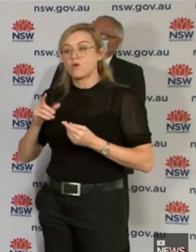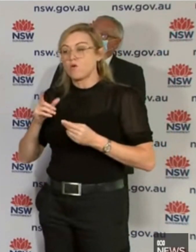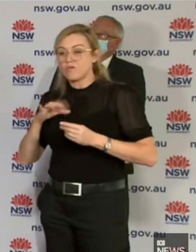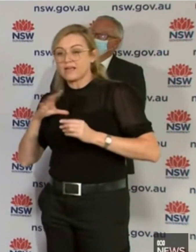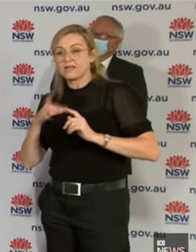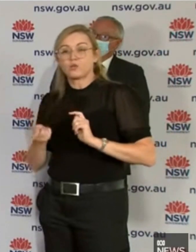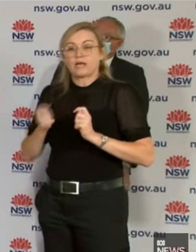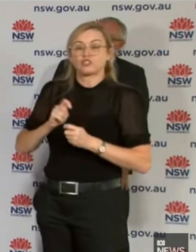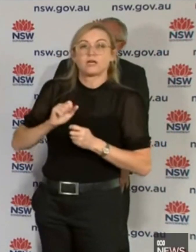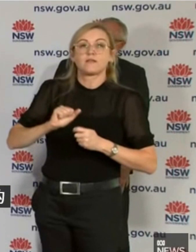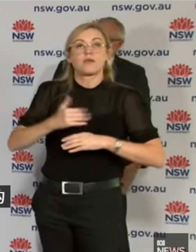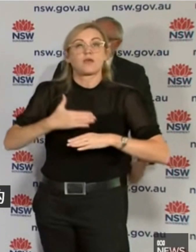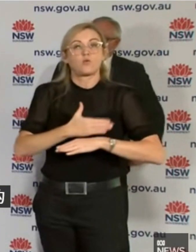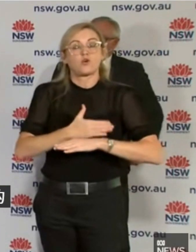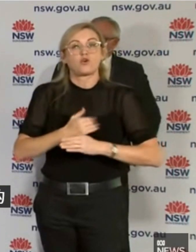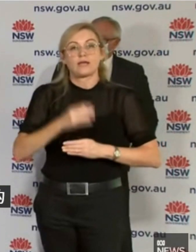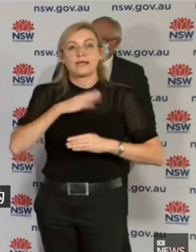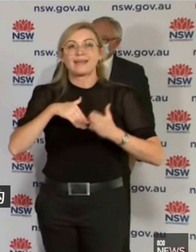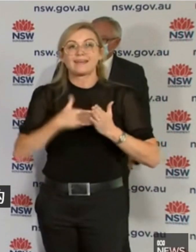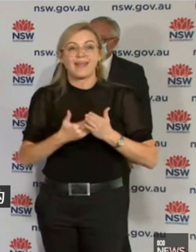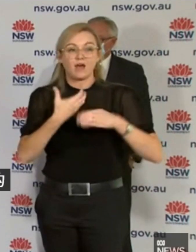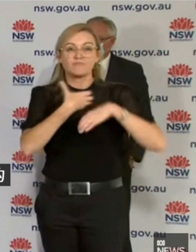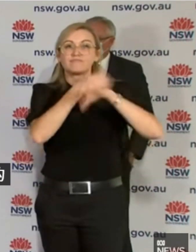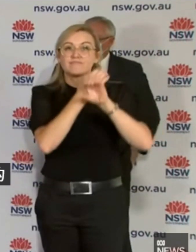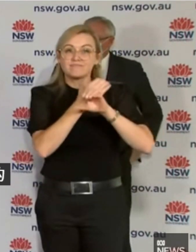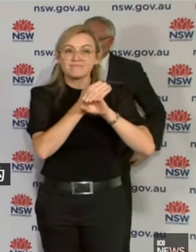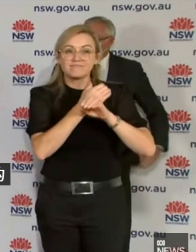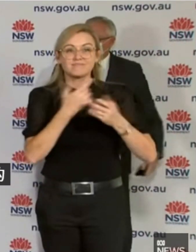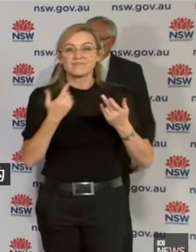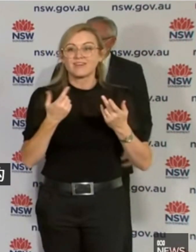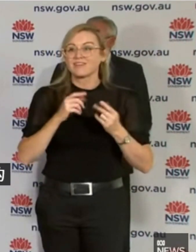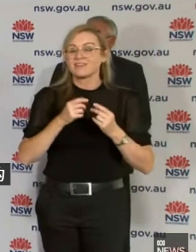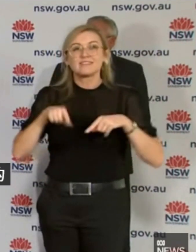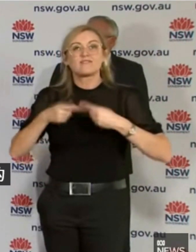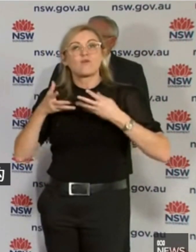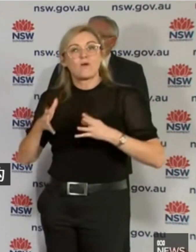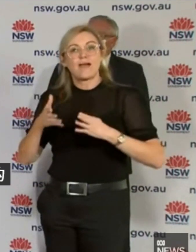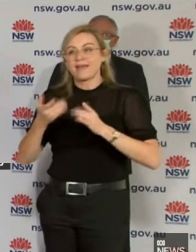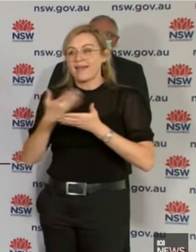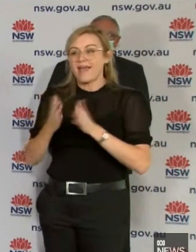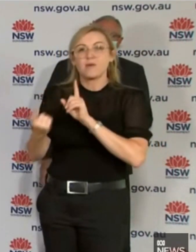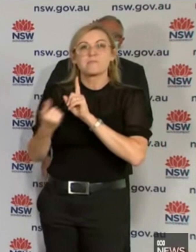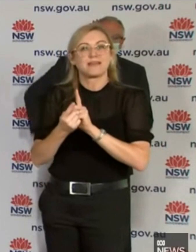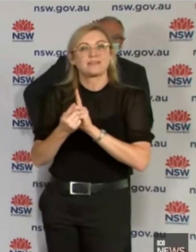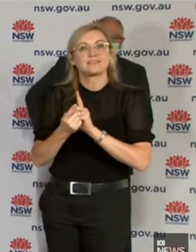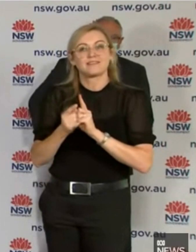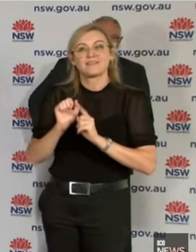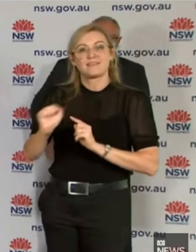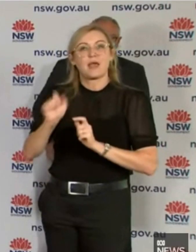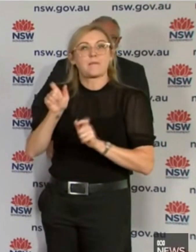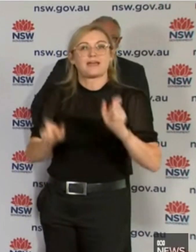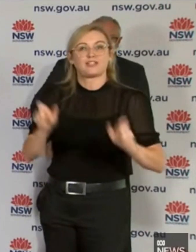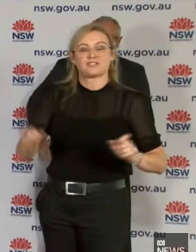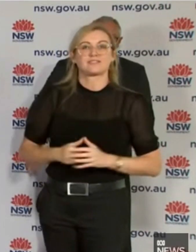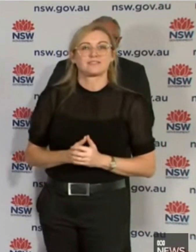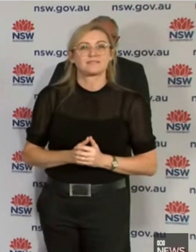before, expanding virtual care, providing care in the community, expanding the critical care